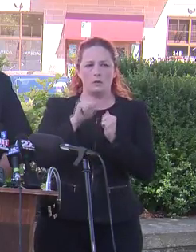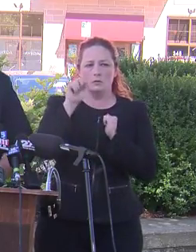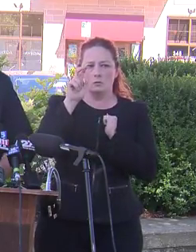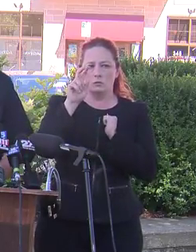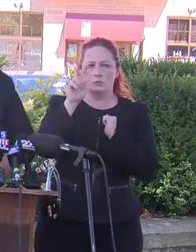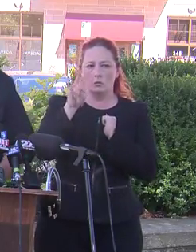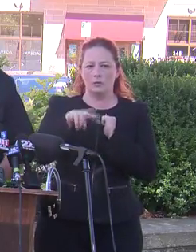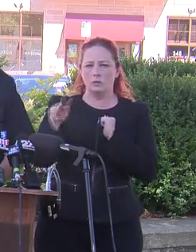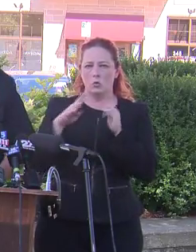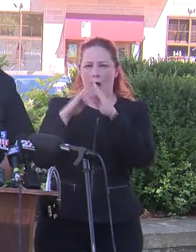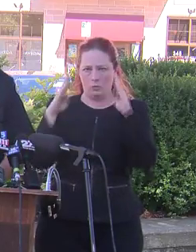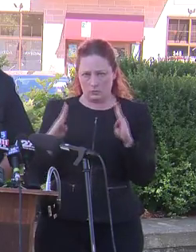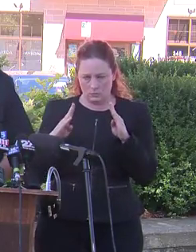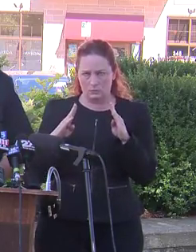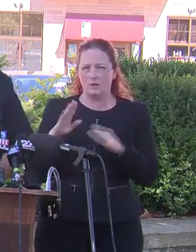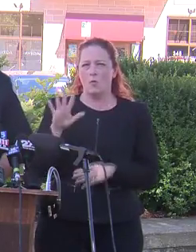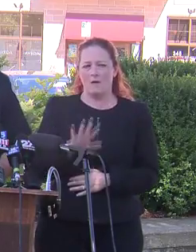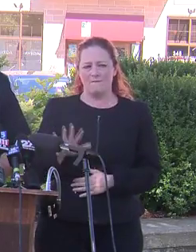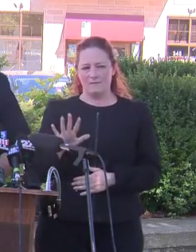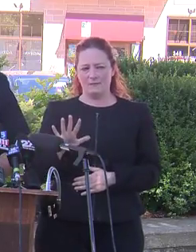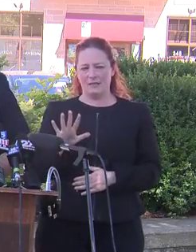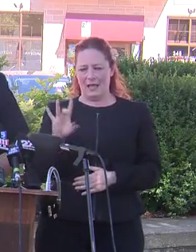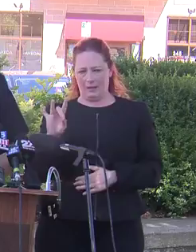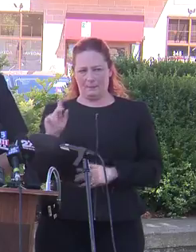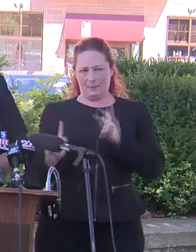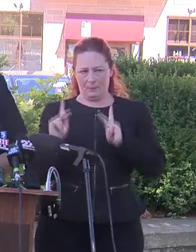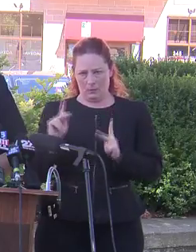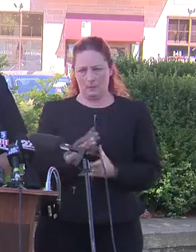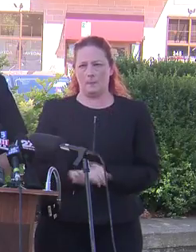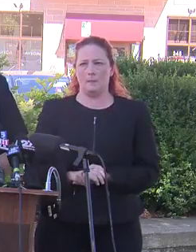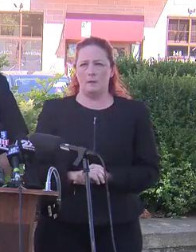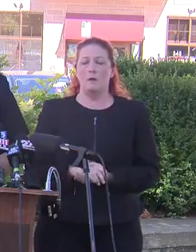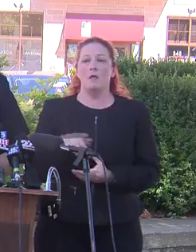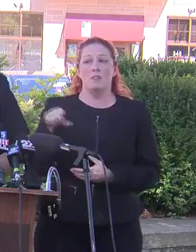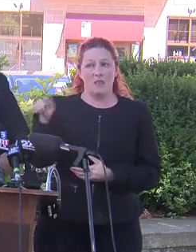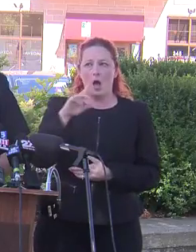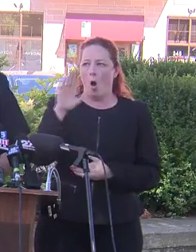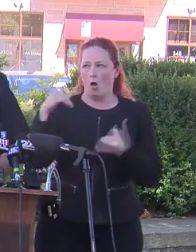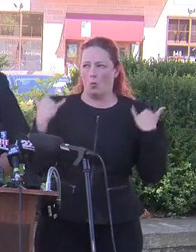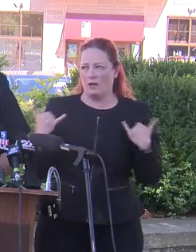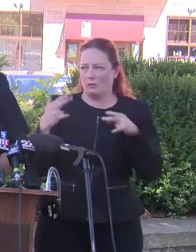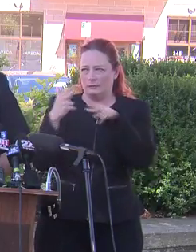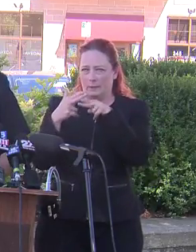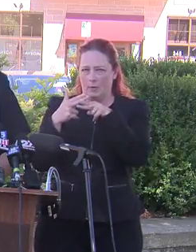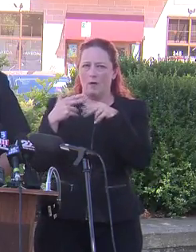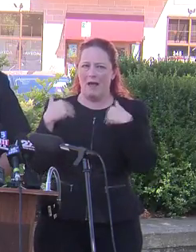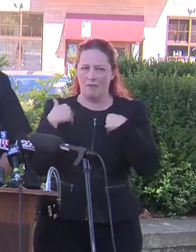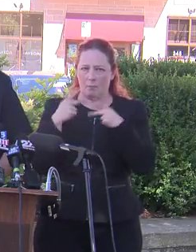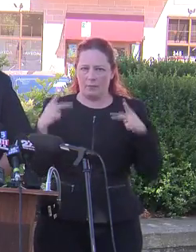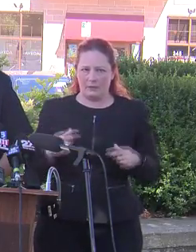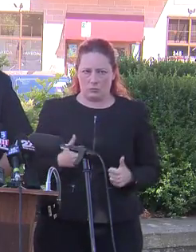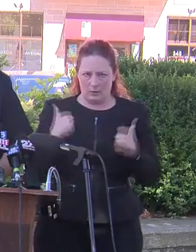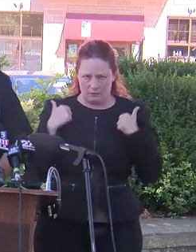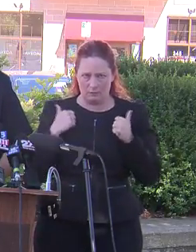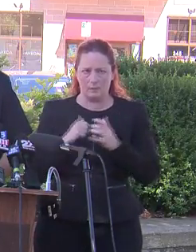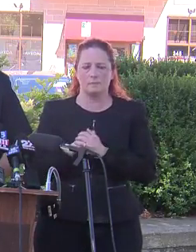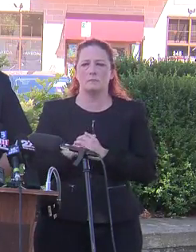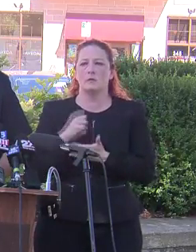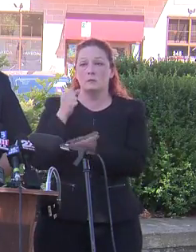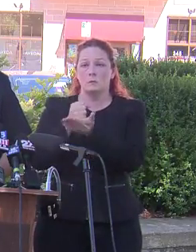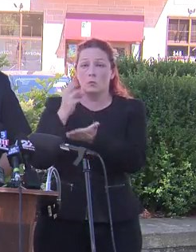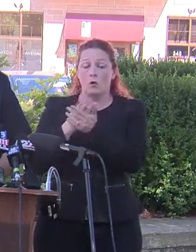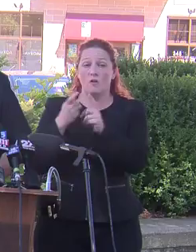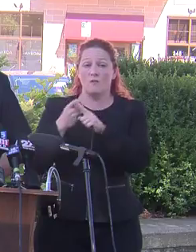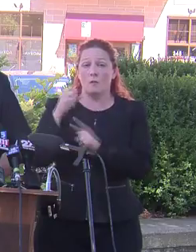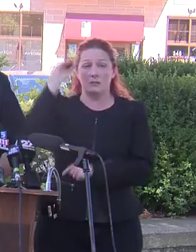have been displaced due to this tragedy. All have temporary places to stay. Case managers from Sunshine Place are